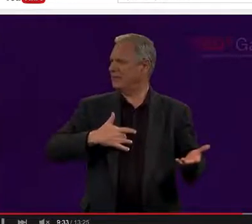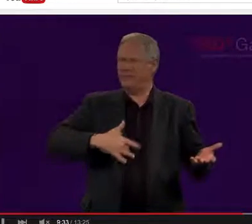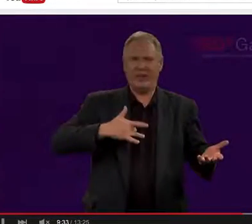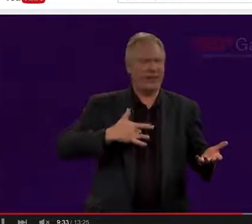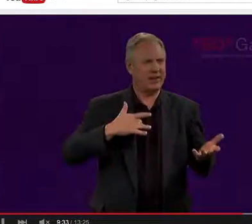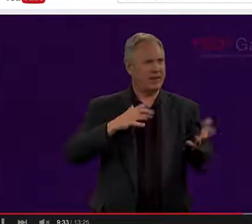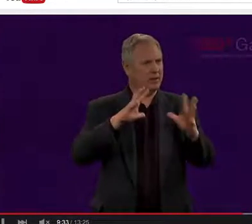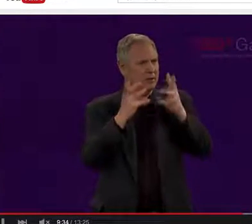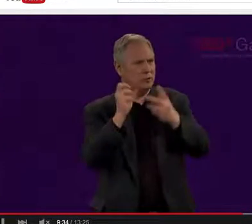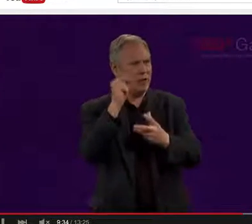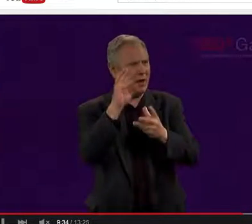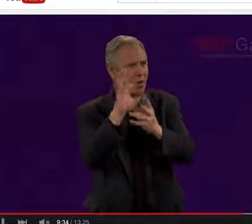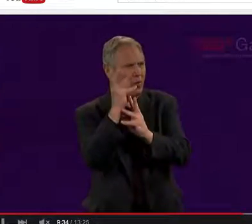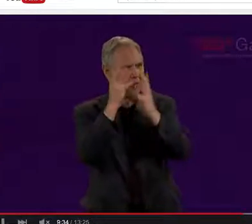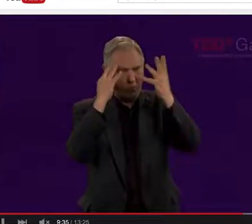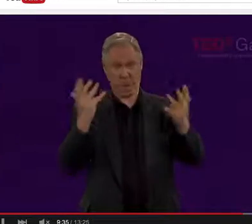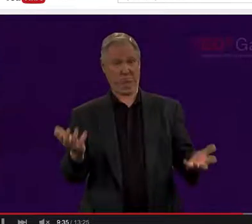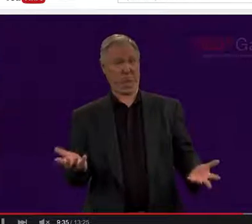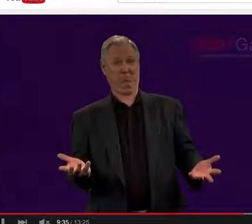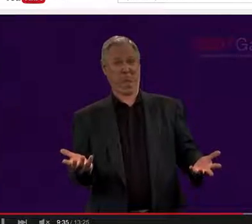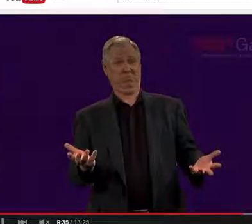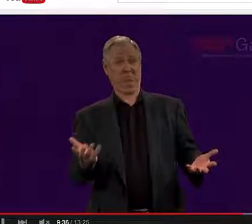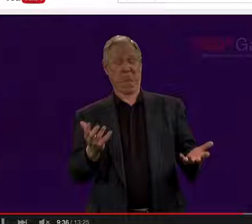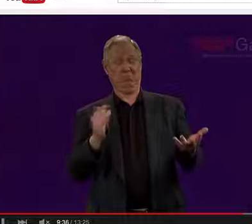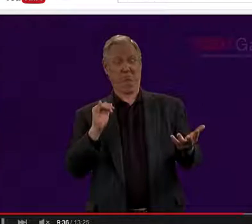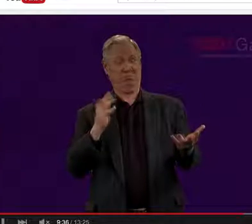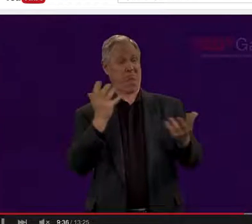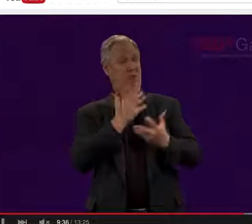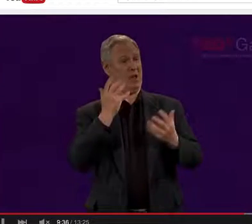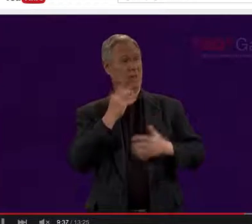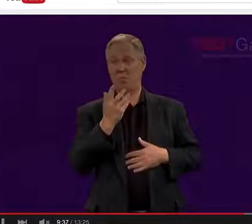into it. It had shape. It had feelings.